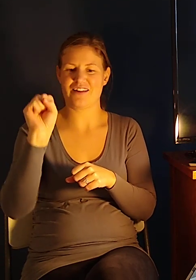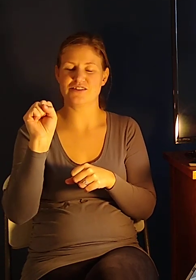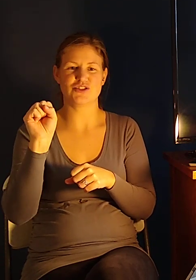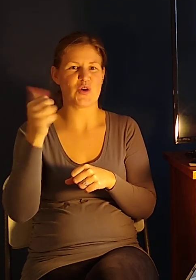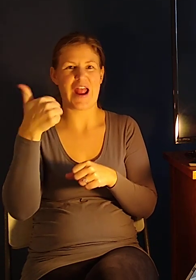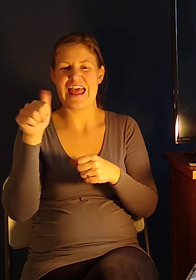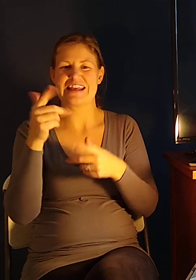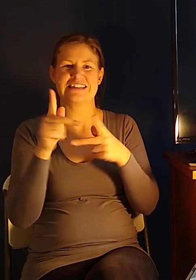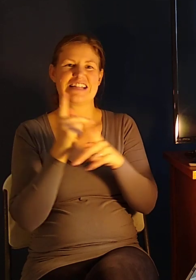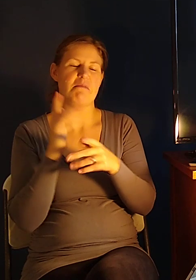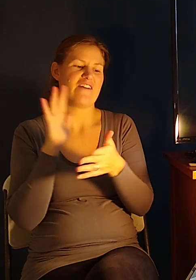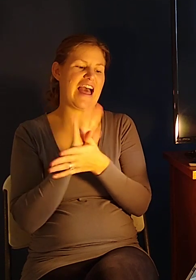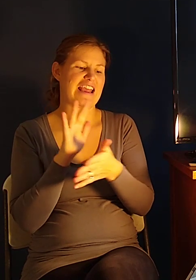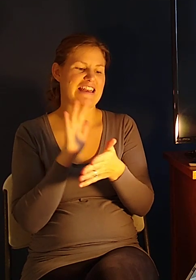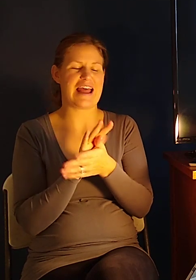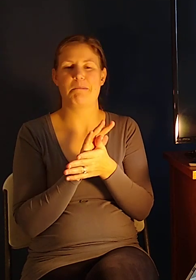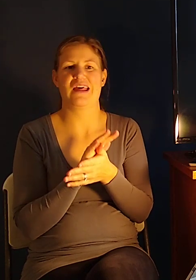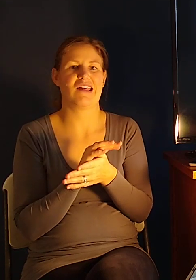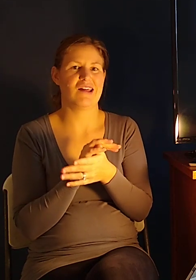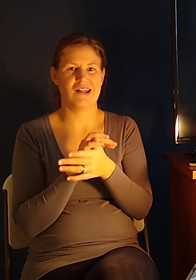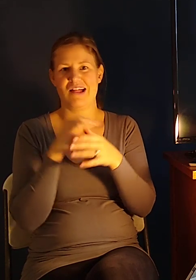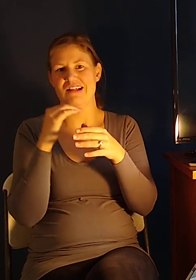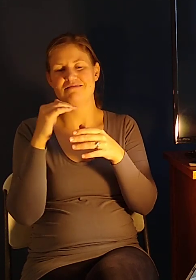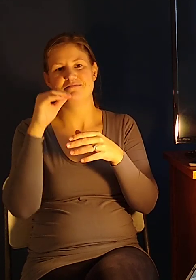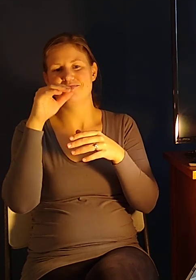academic constitutions of masonry construction.